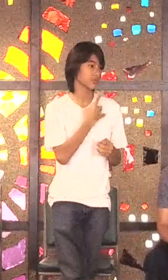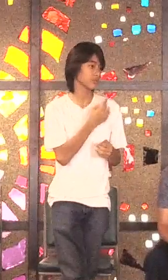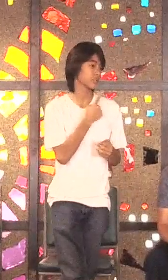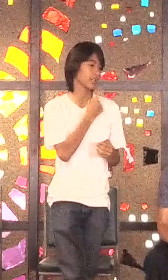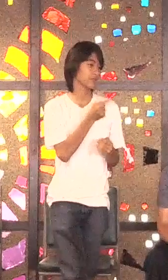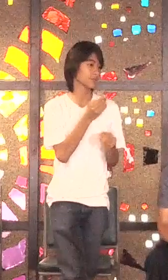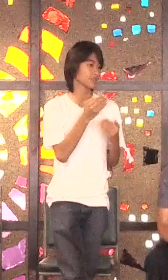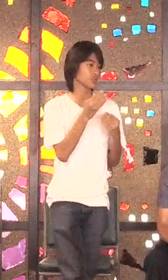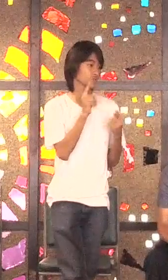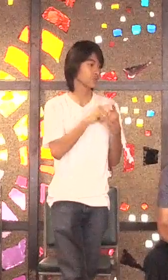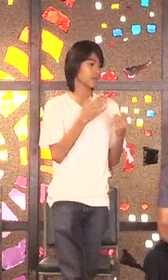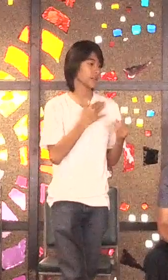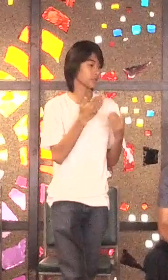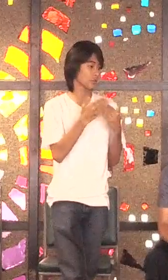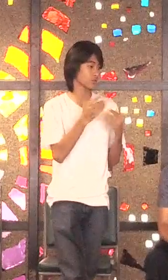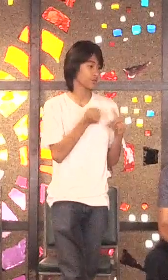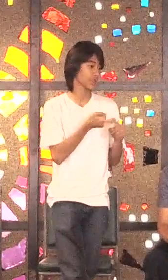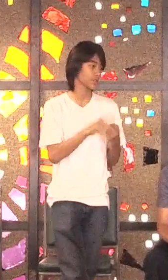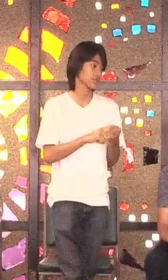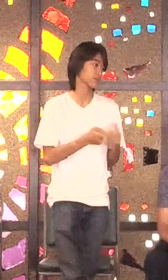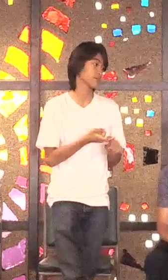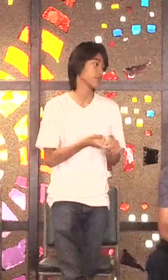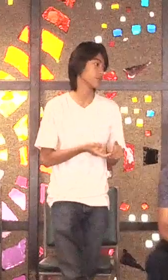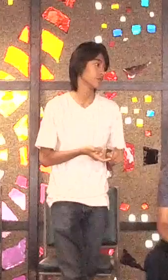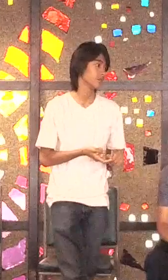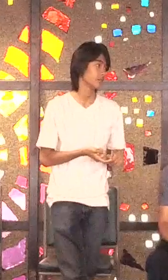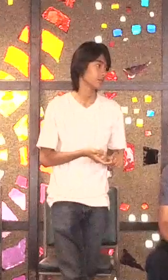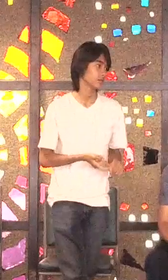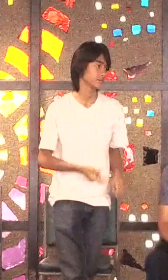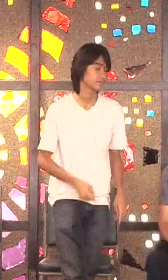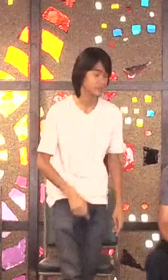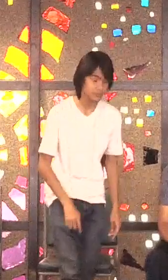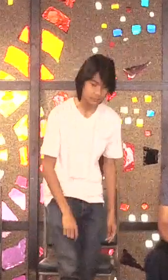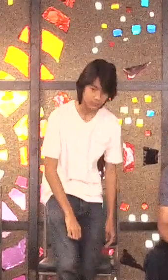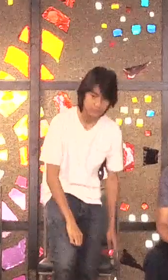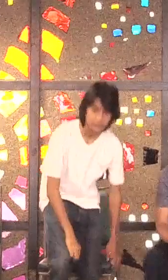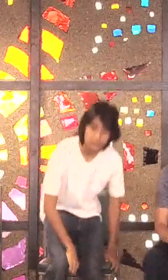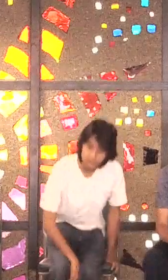like to tell to my close friends.